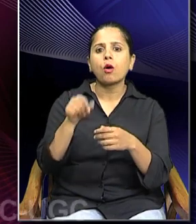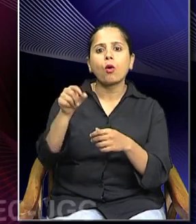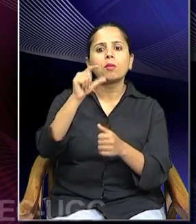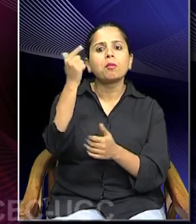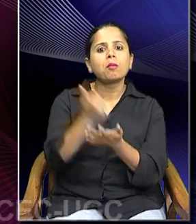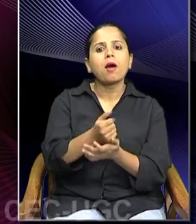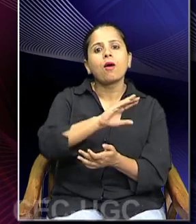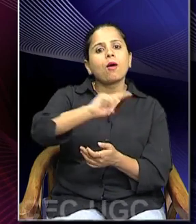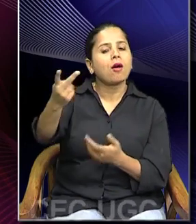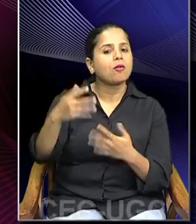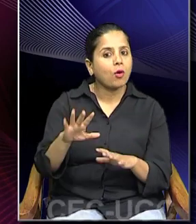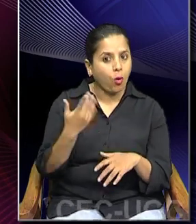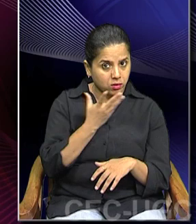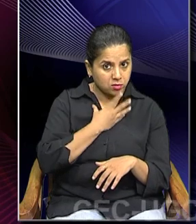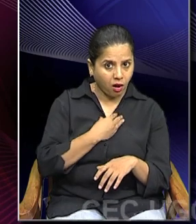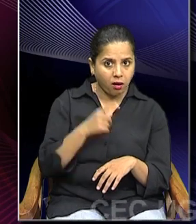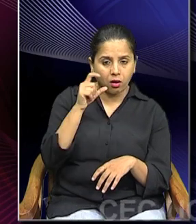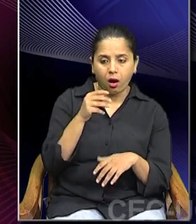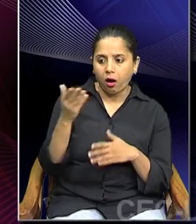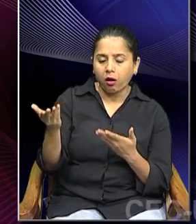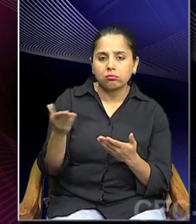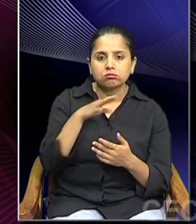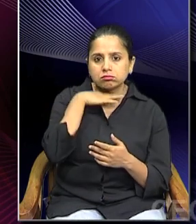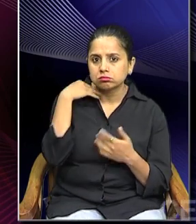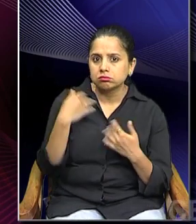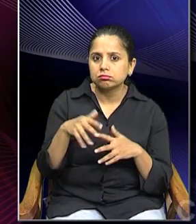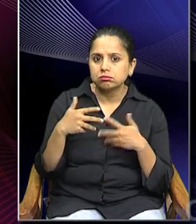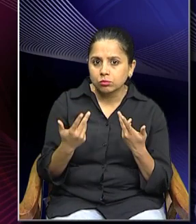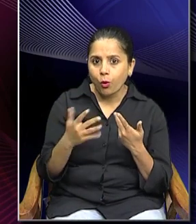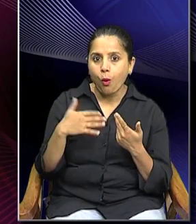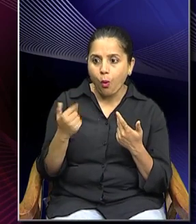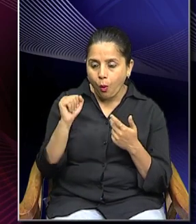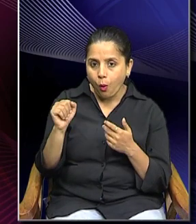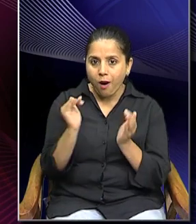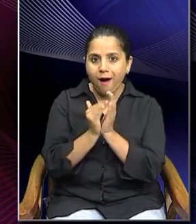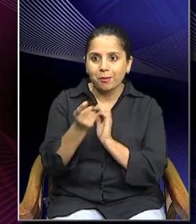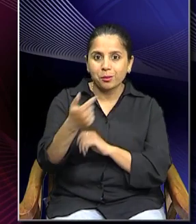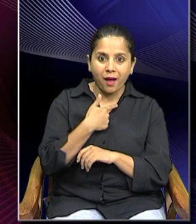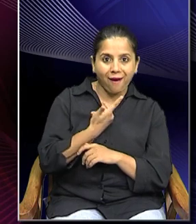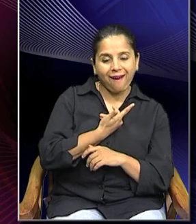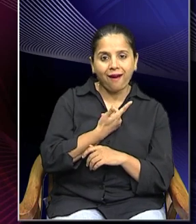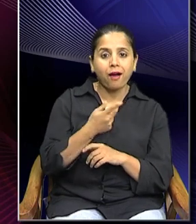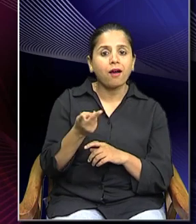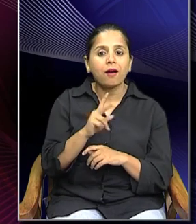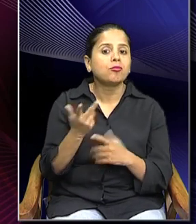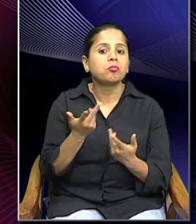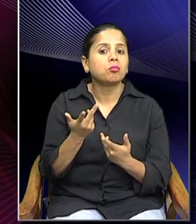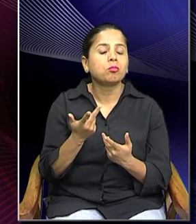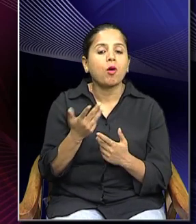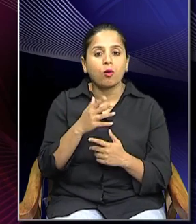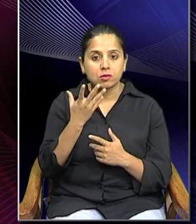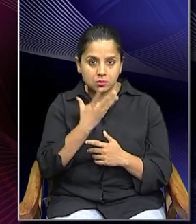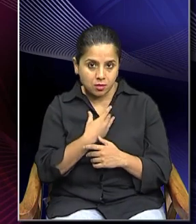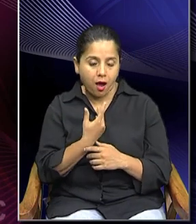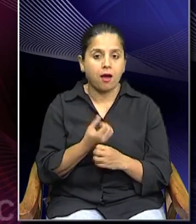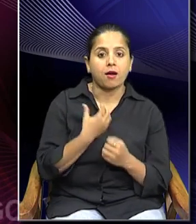bank, or they are going to be sad that they have lost someone who was very close and dear to them? The other